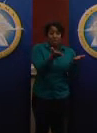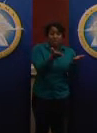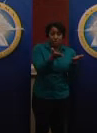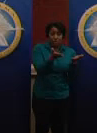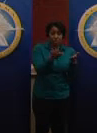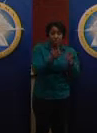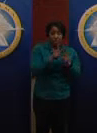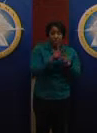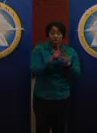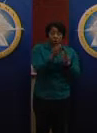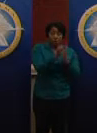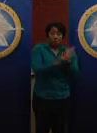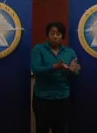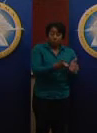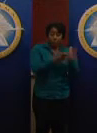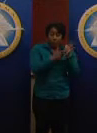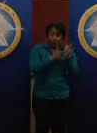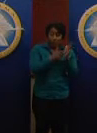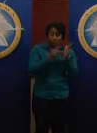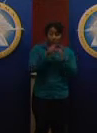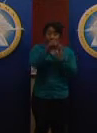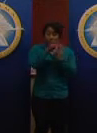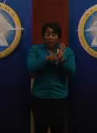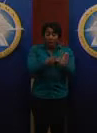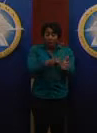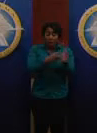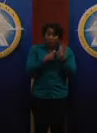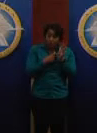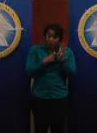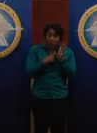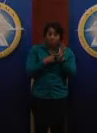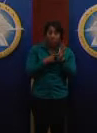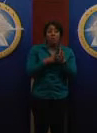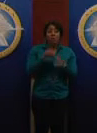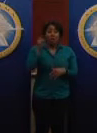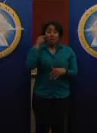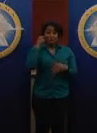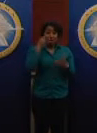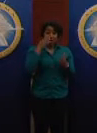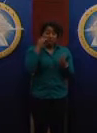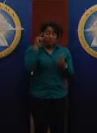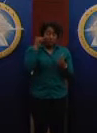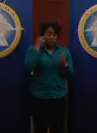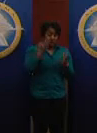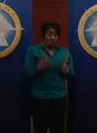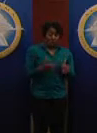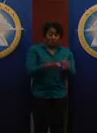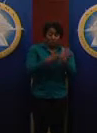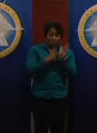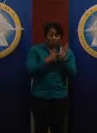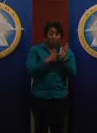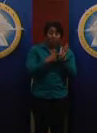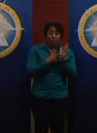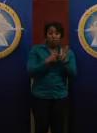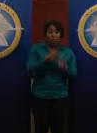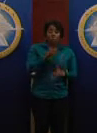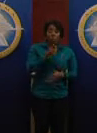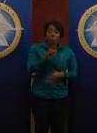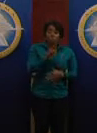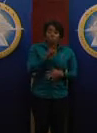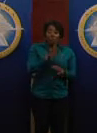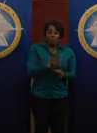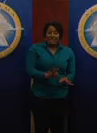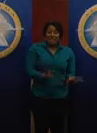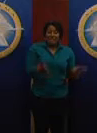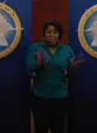either required by law, by policy, by a governmental order, or they're a critical practice